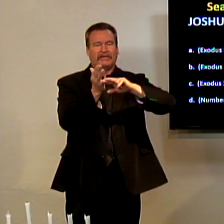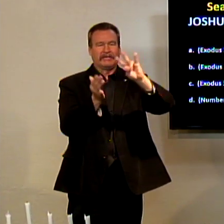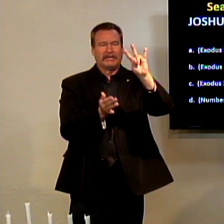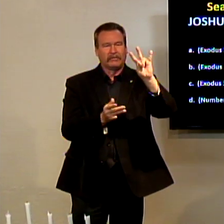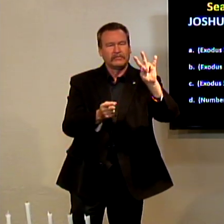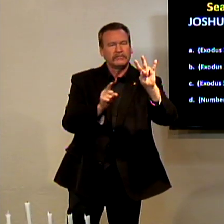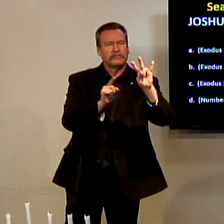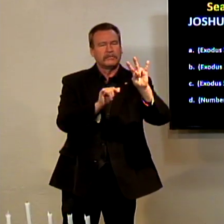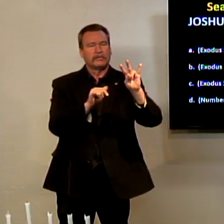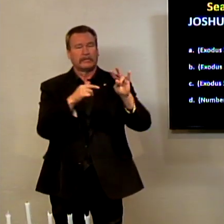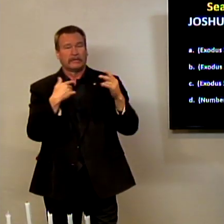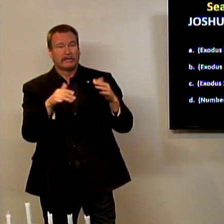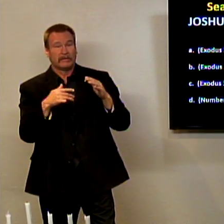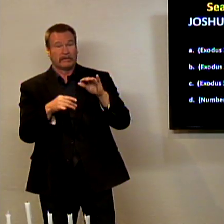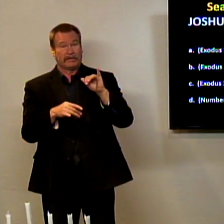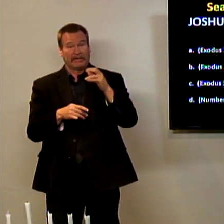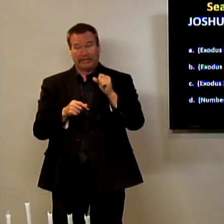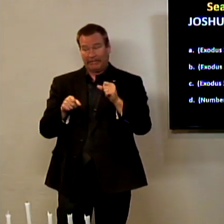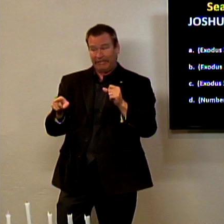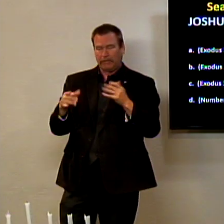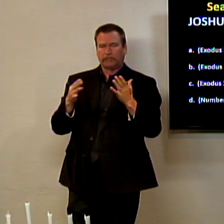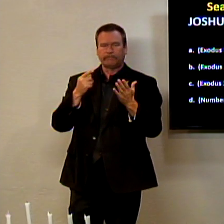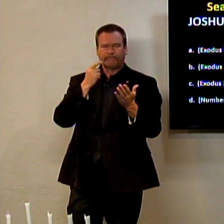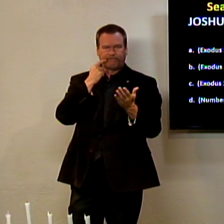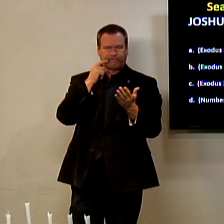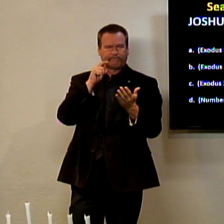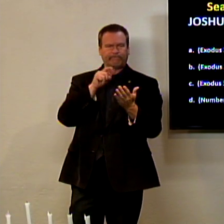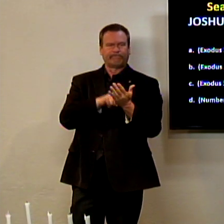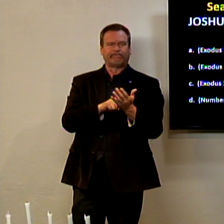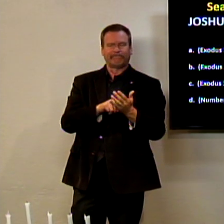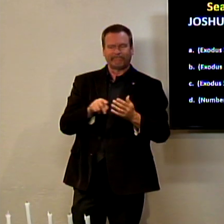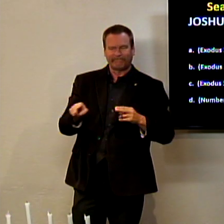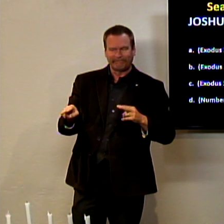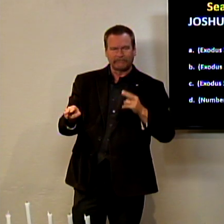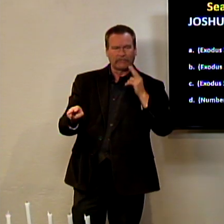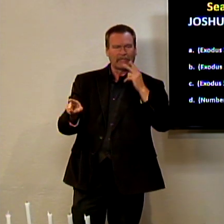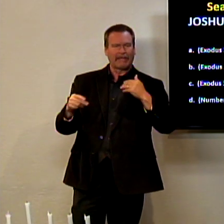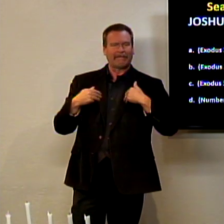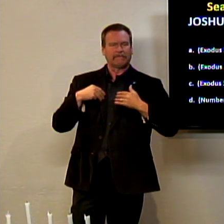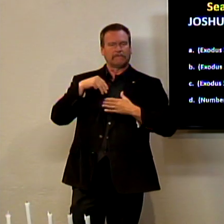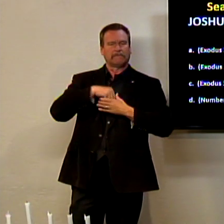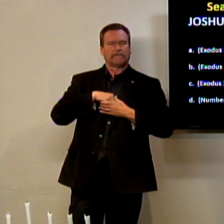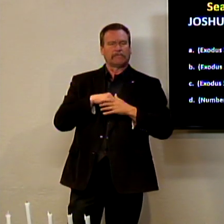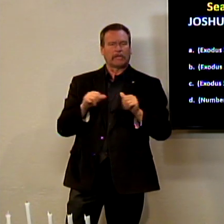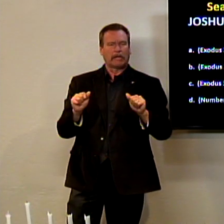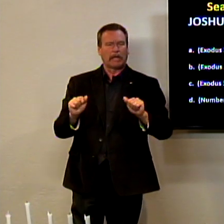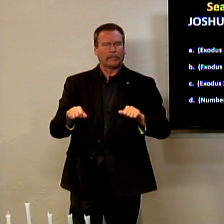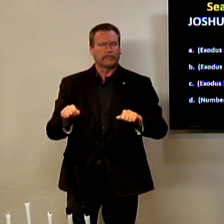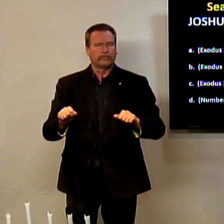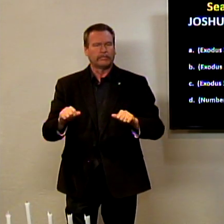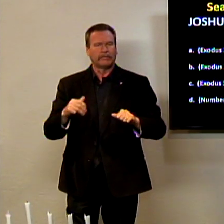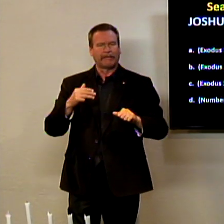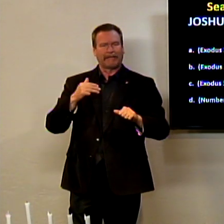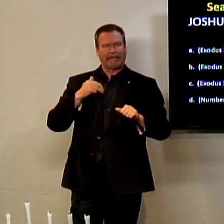see in Exodus chapter 32, verse 17, that Joshua had great discernment.